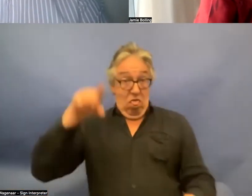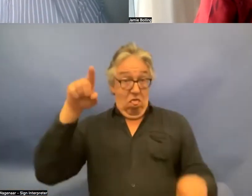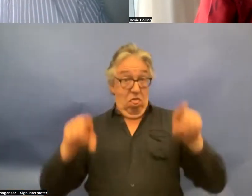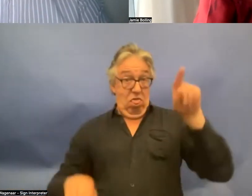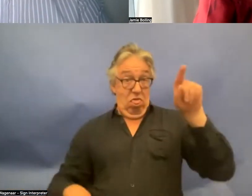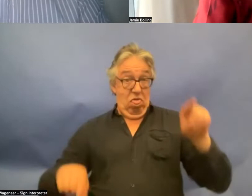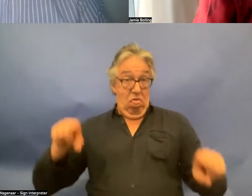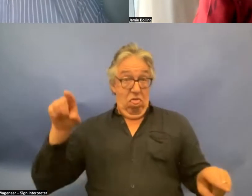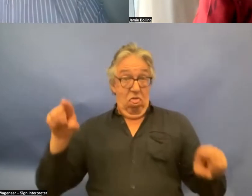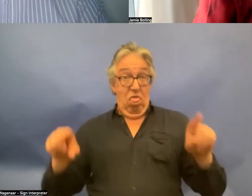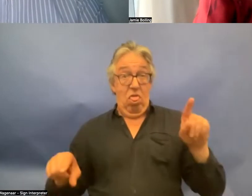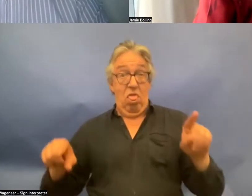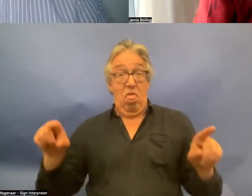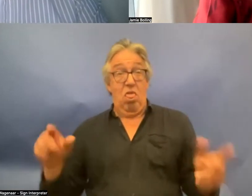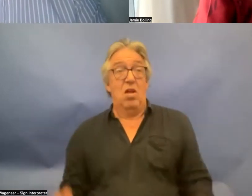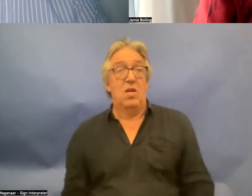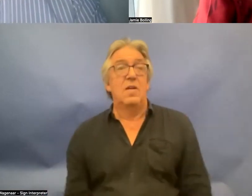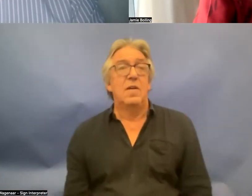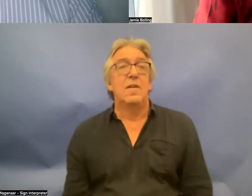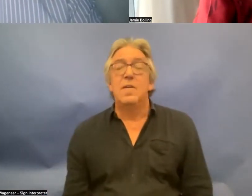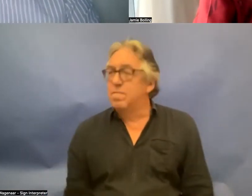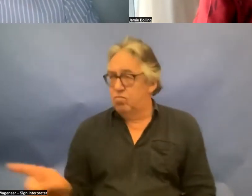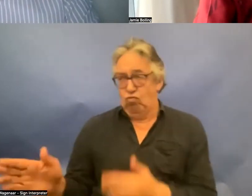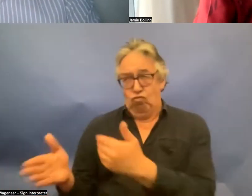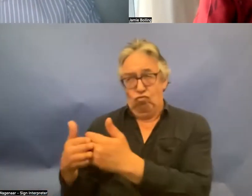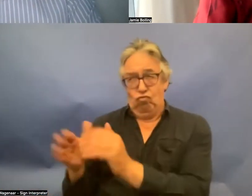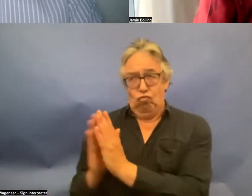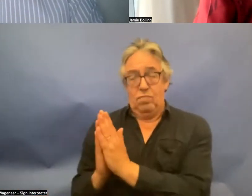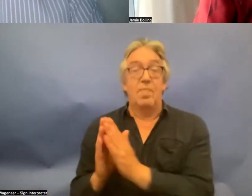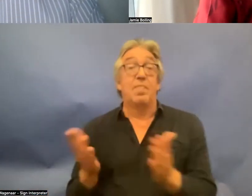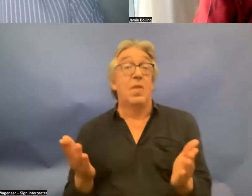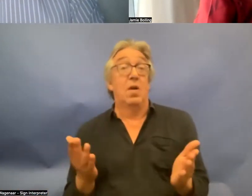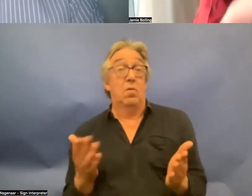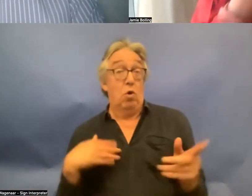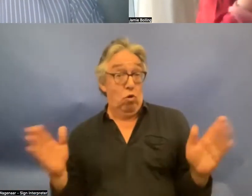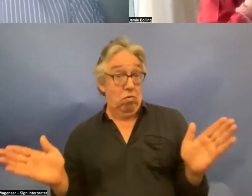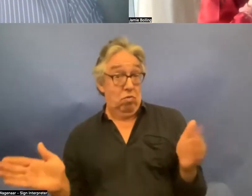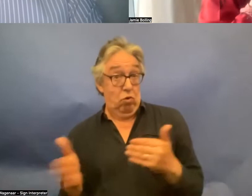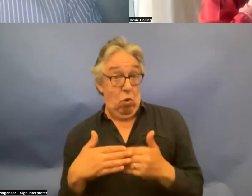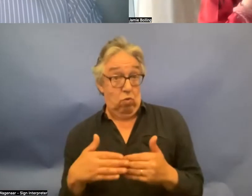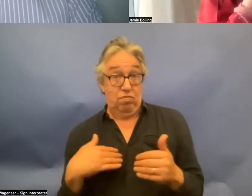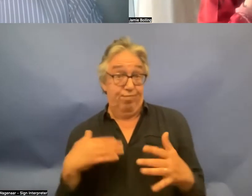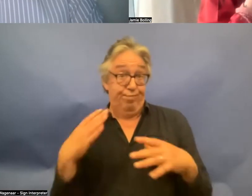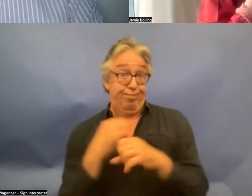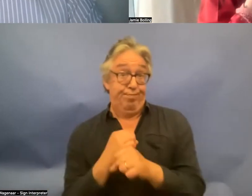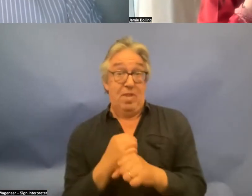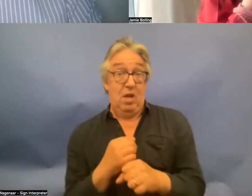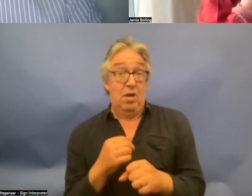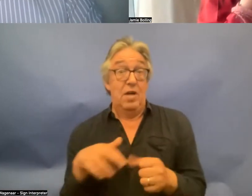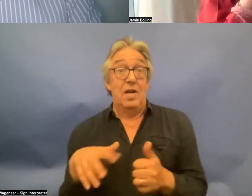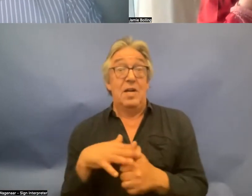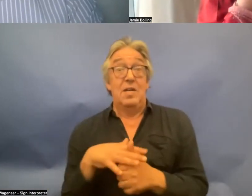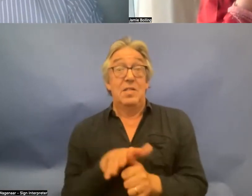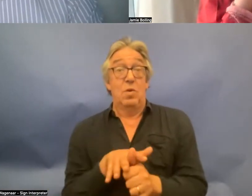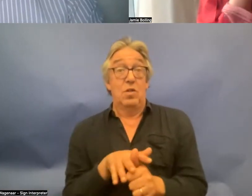Closure, maybe. Yeah, my closure is that the situation is not good. If there were people who were